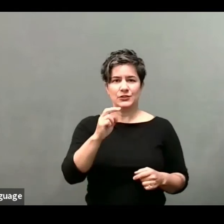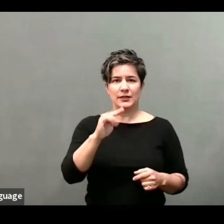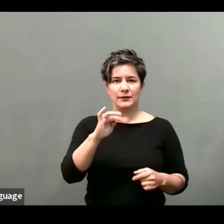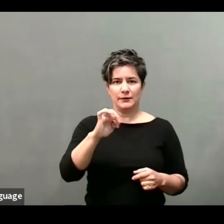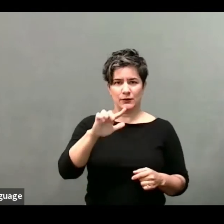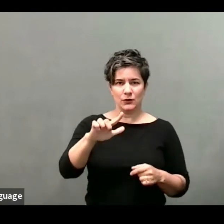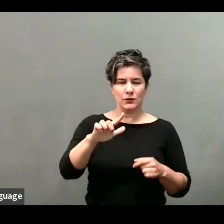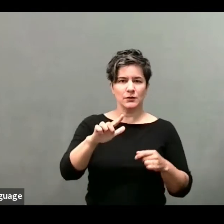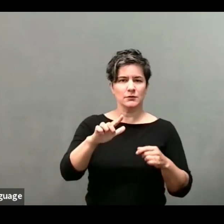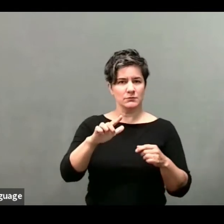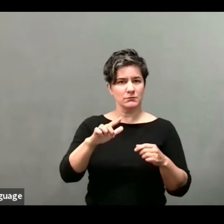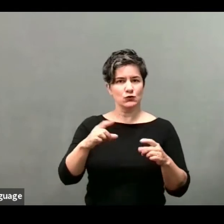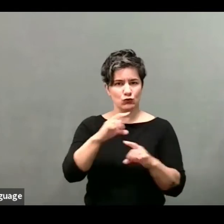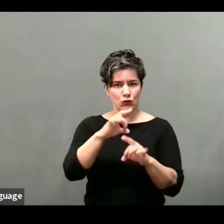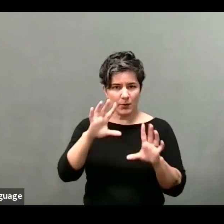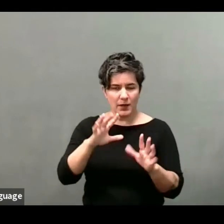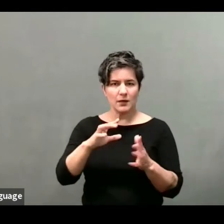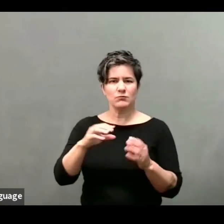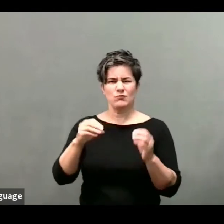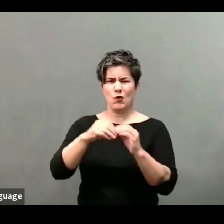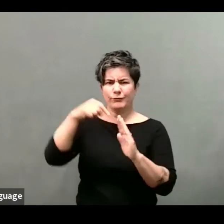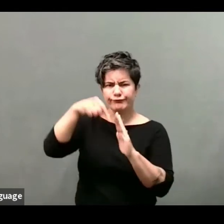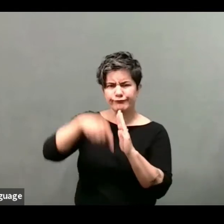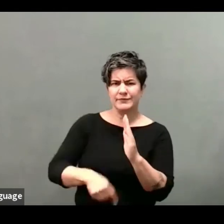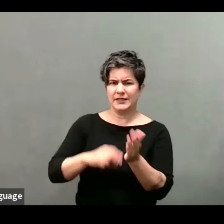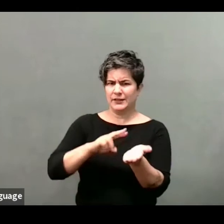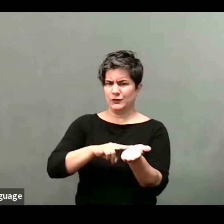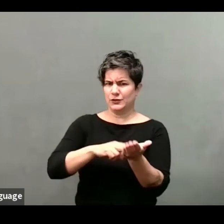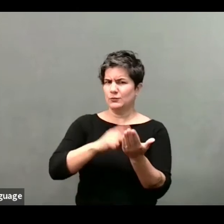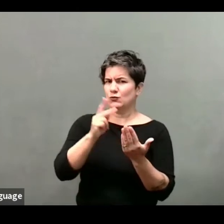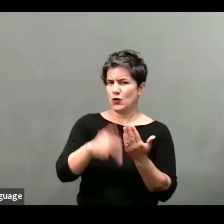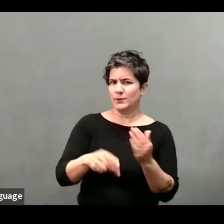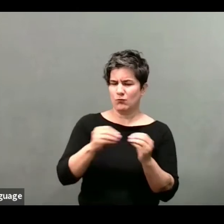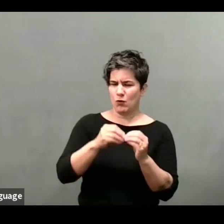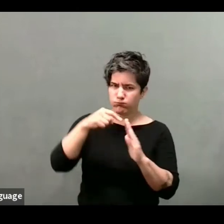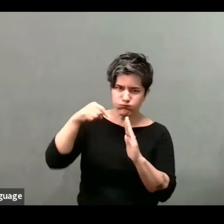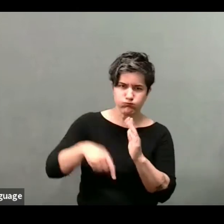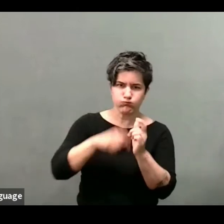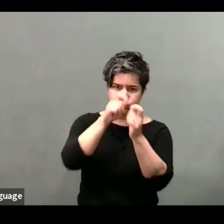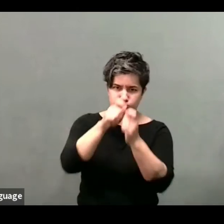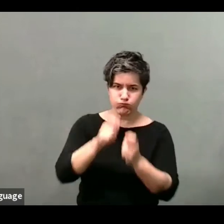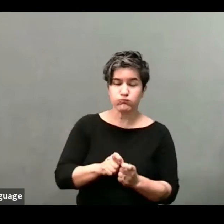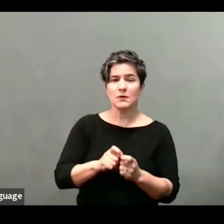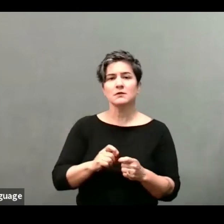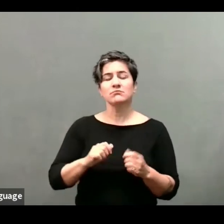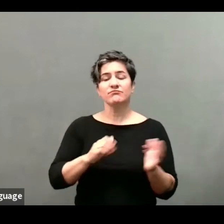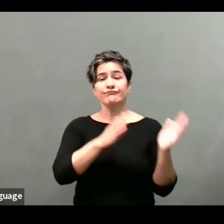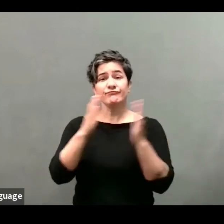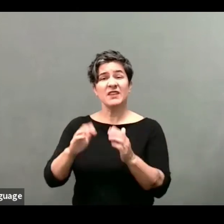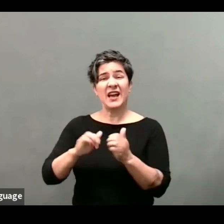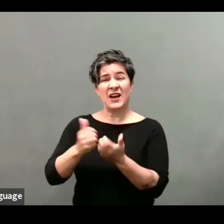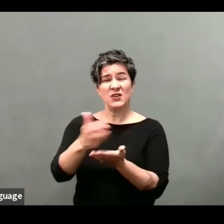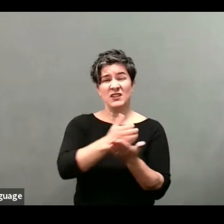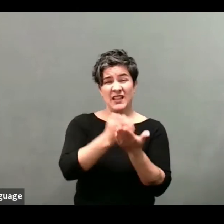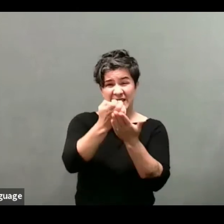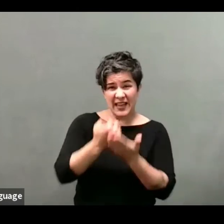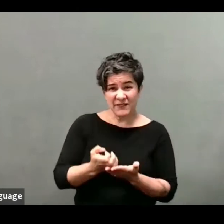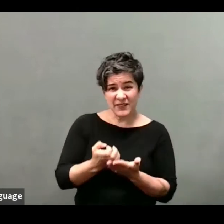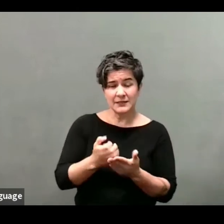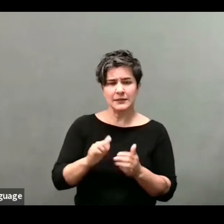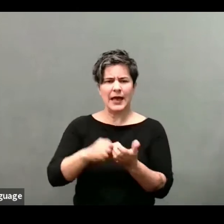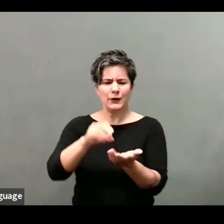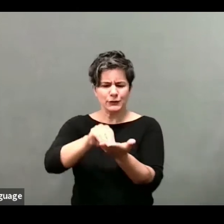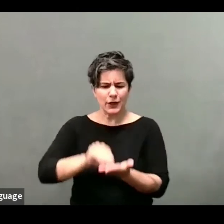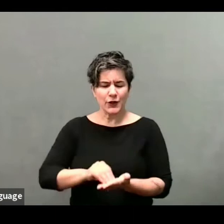more depth and detail than most nursing programs go through it. It'll go through how to collect evidence, how to document